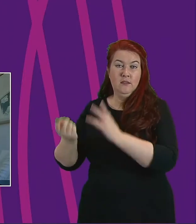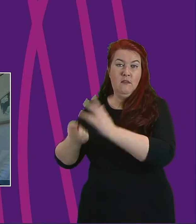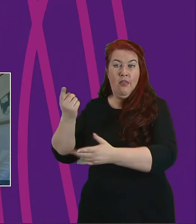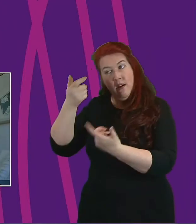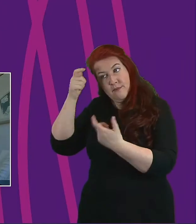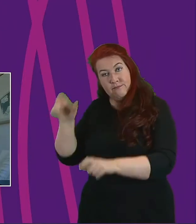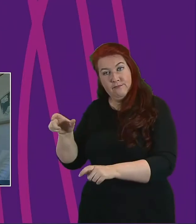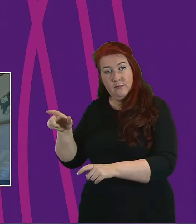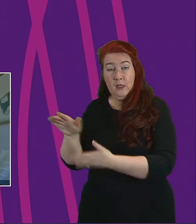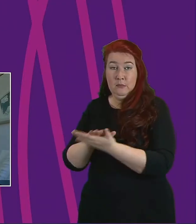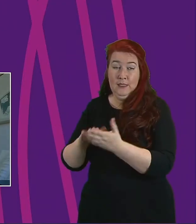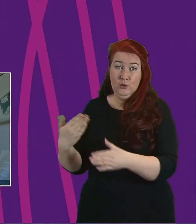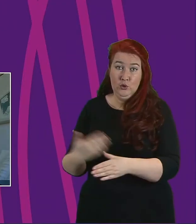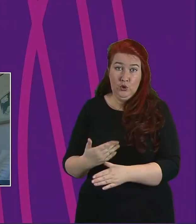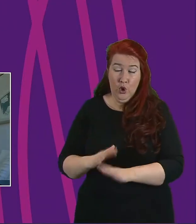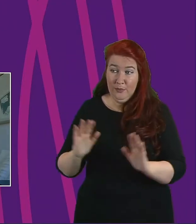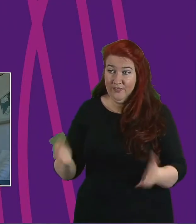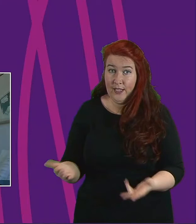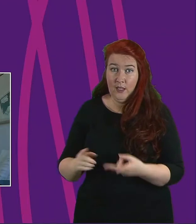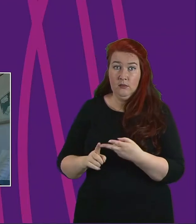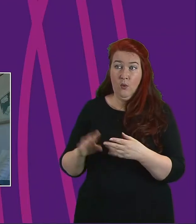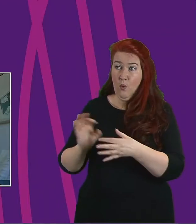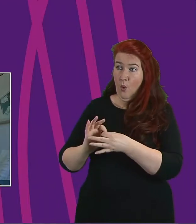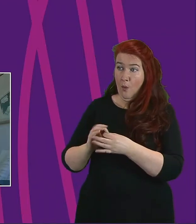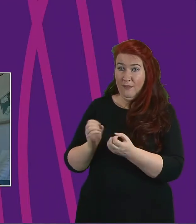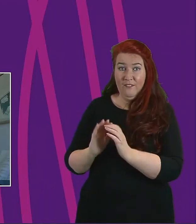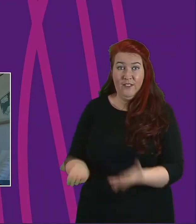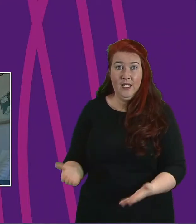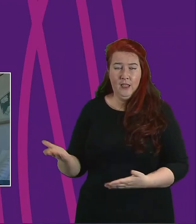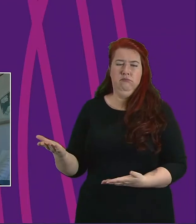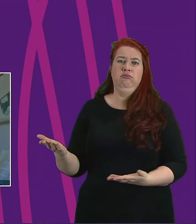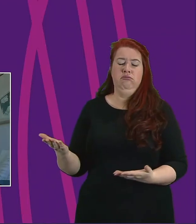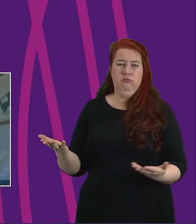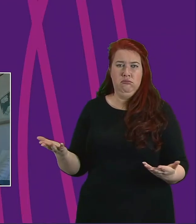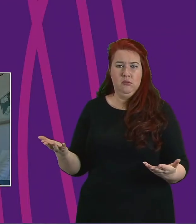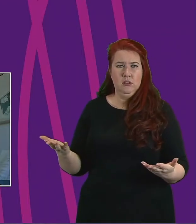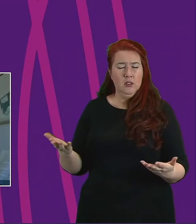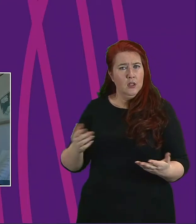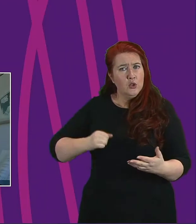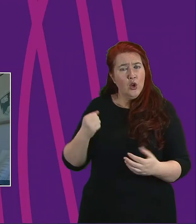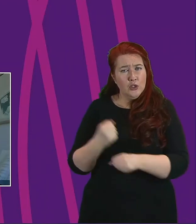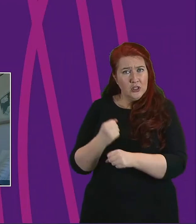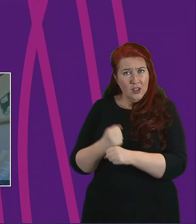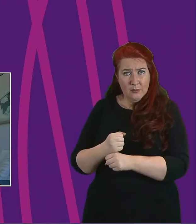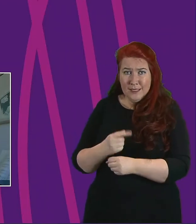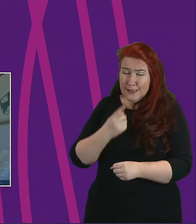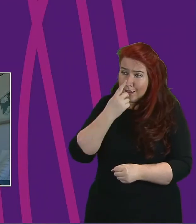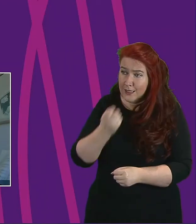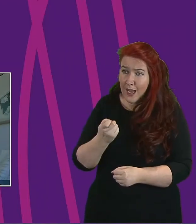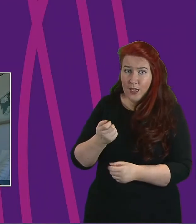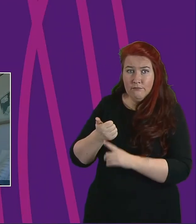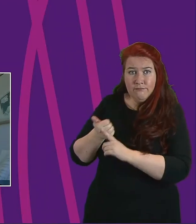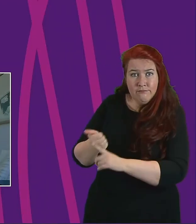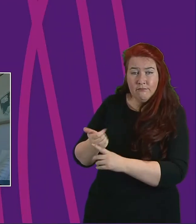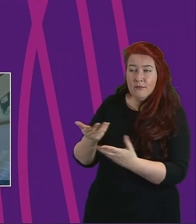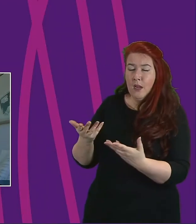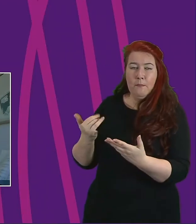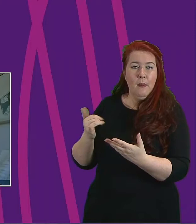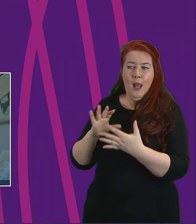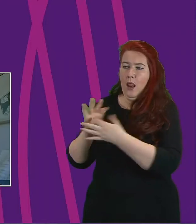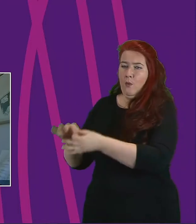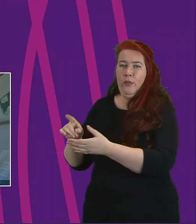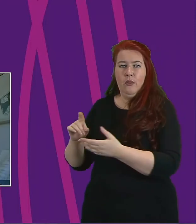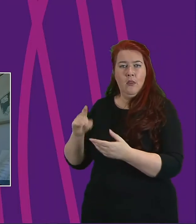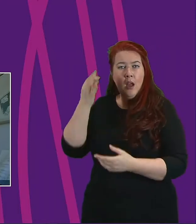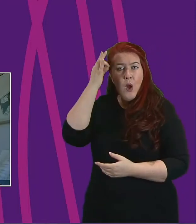so they're jobless and homeless in one blow. What assistance can the Scottish Government, perhaps liaising with the local authority, give